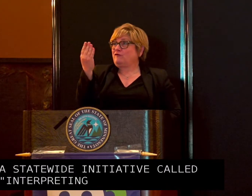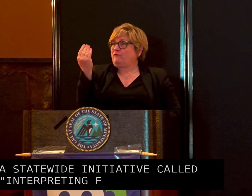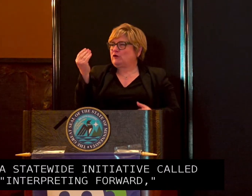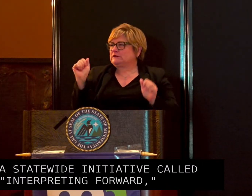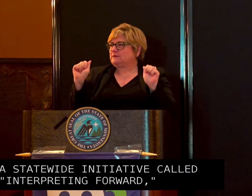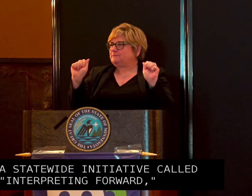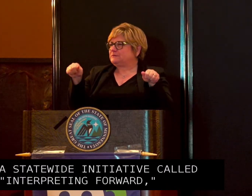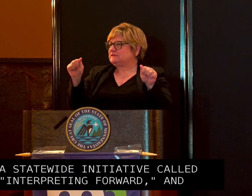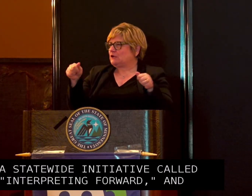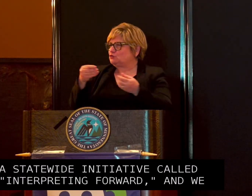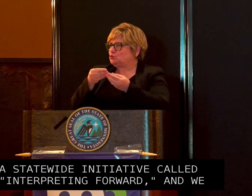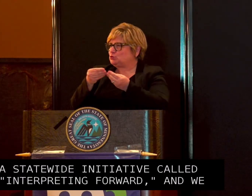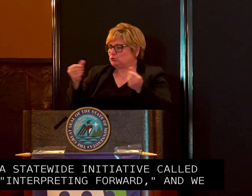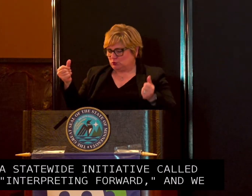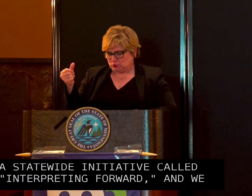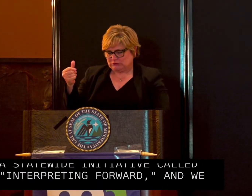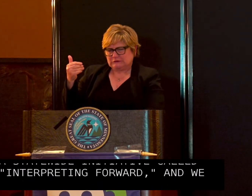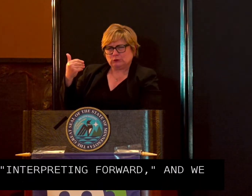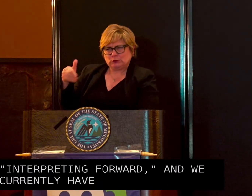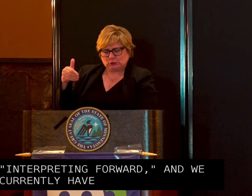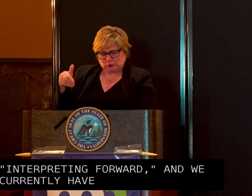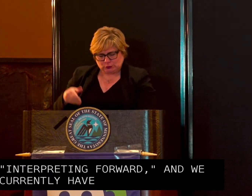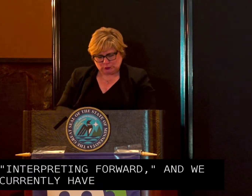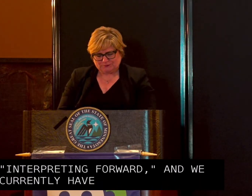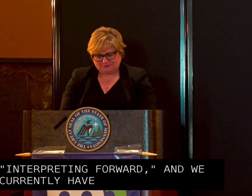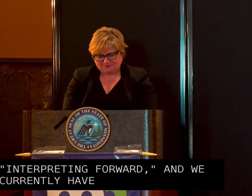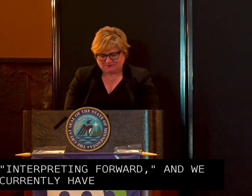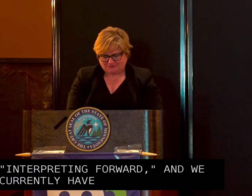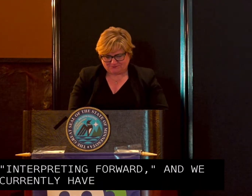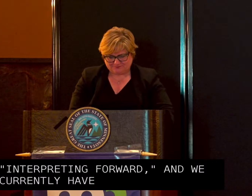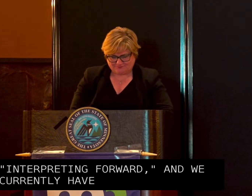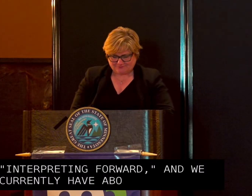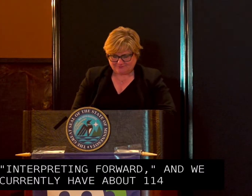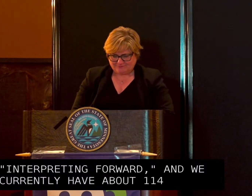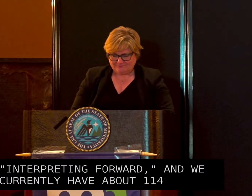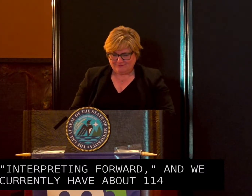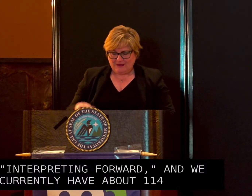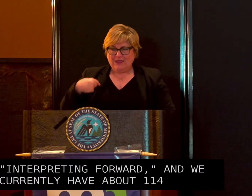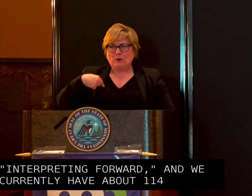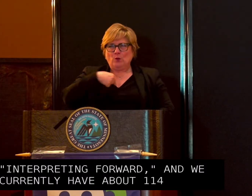have about 114 proposed solutions